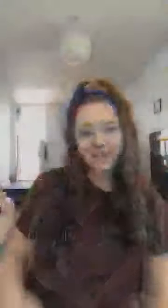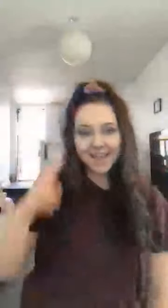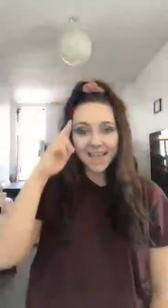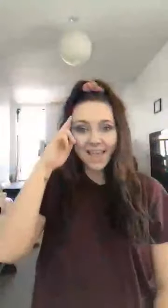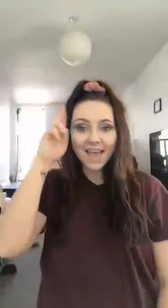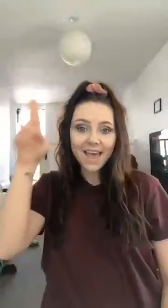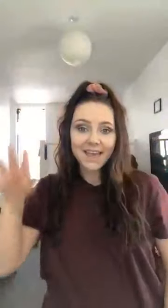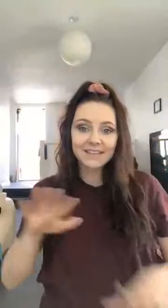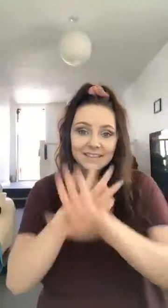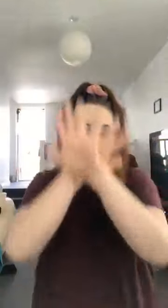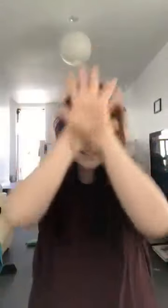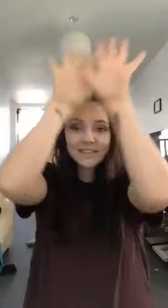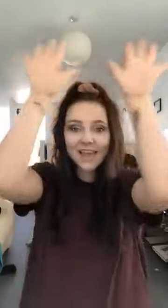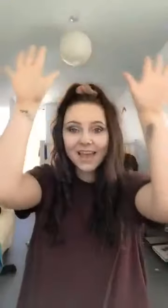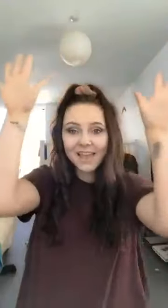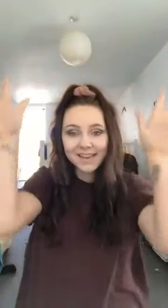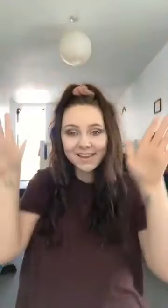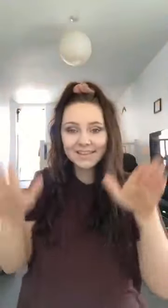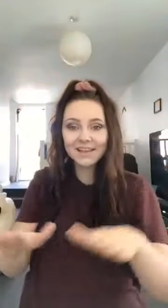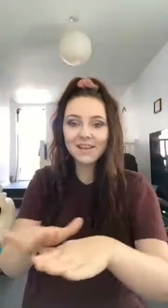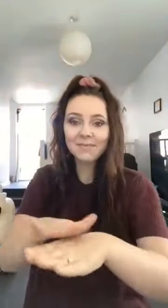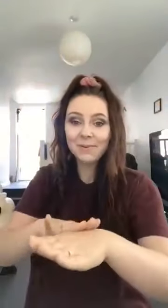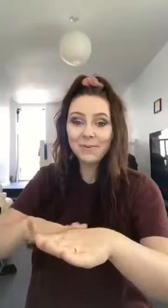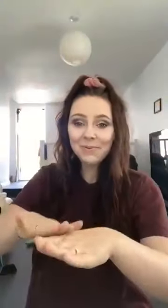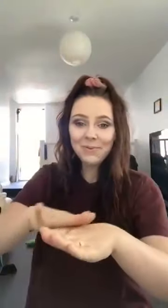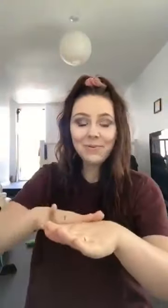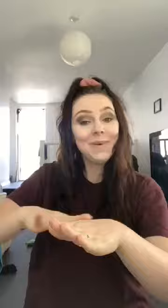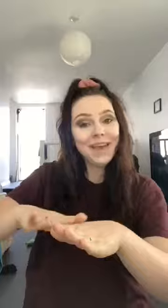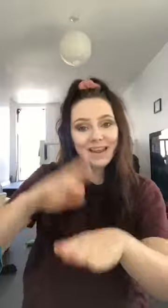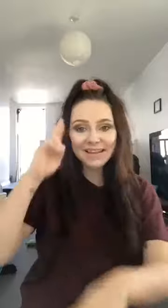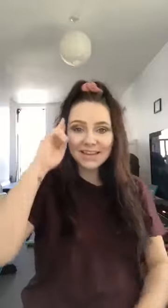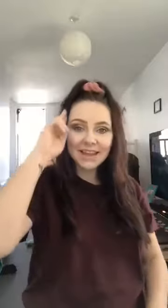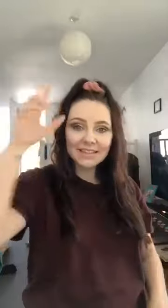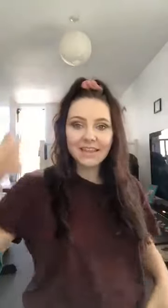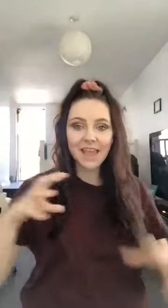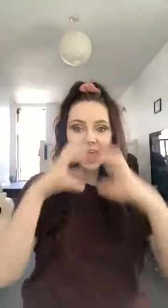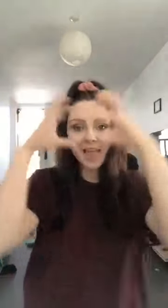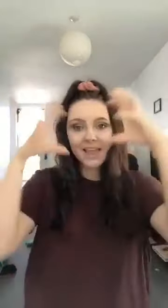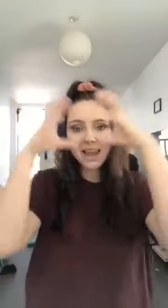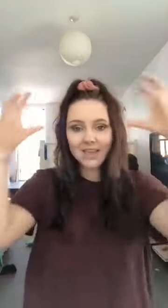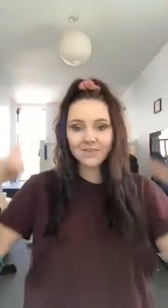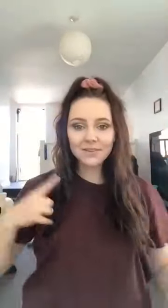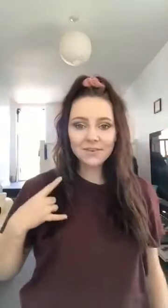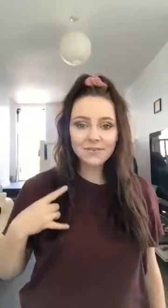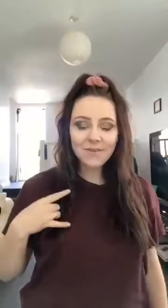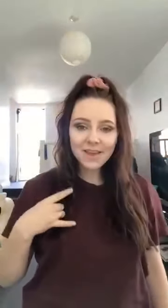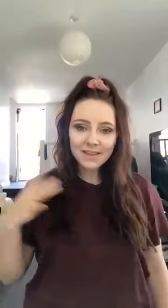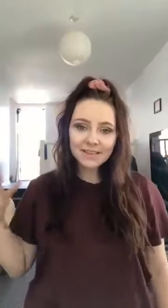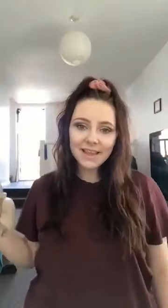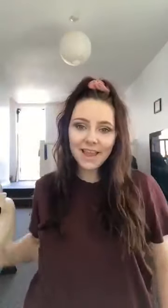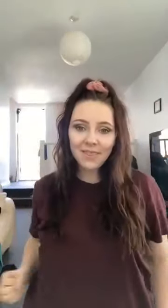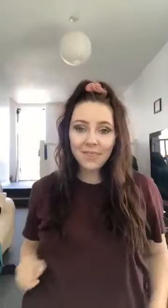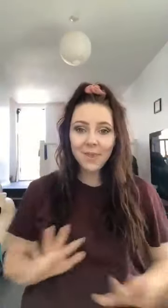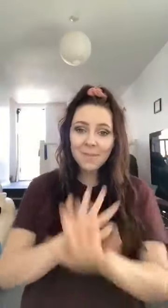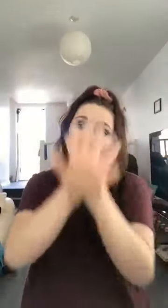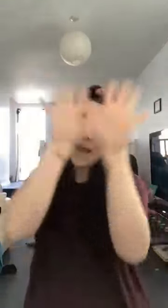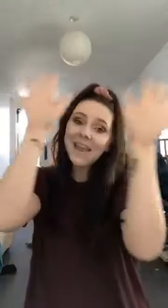Well, I see skies of blue And I see clouds of white And the